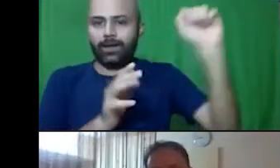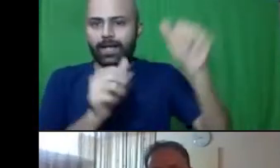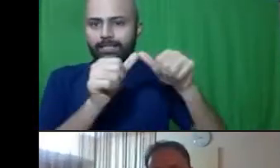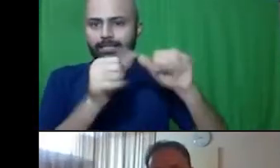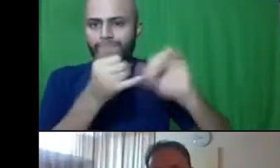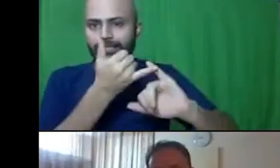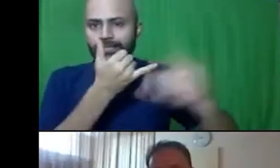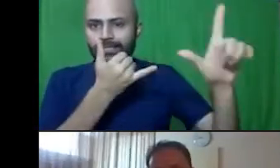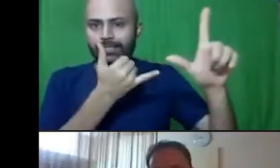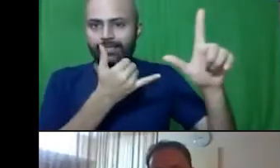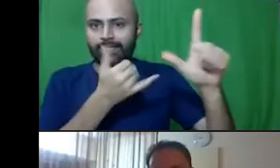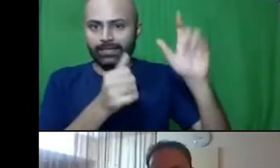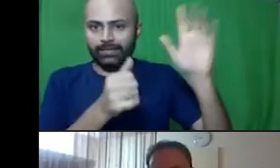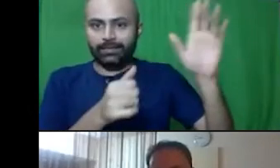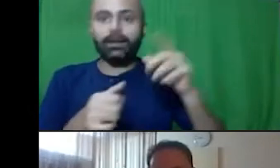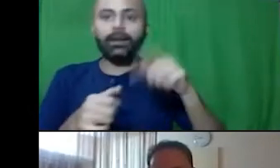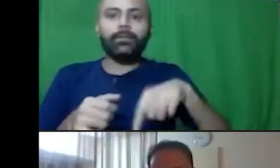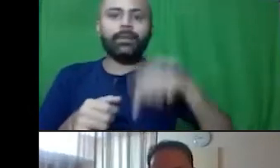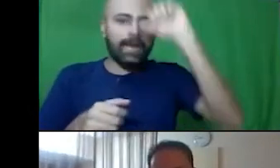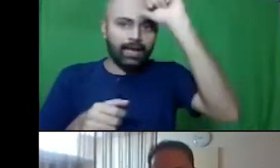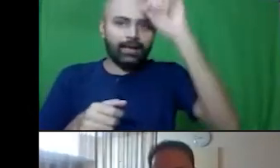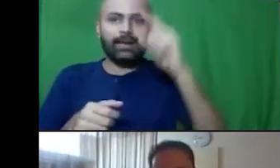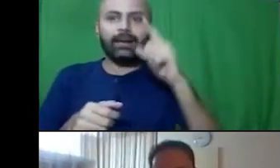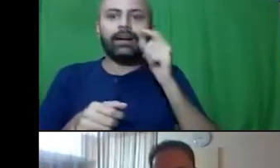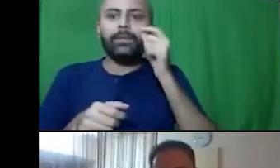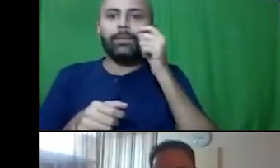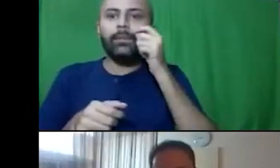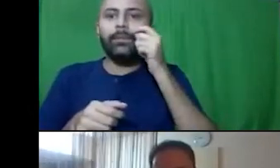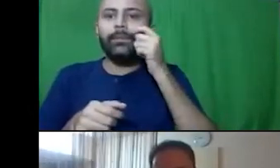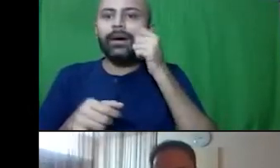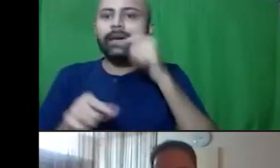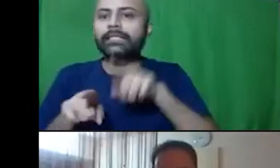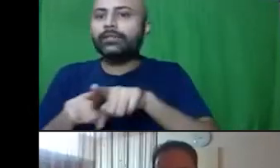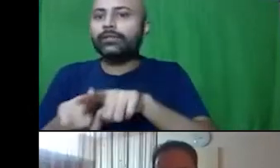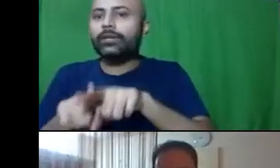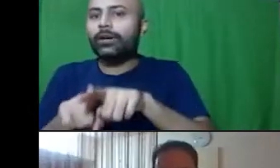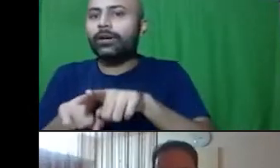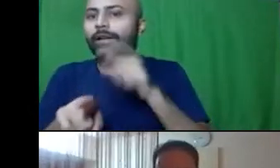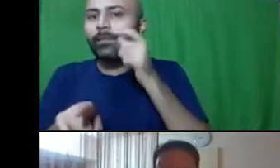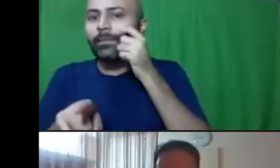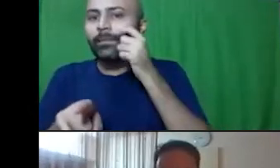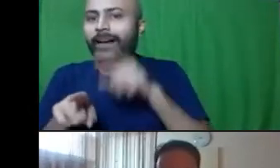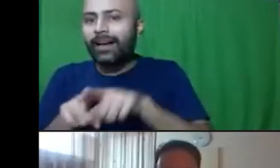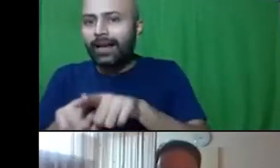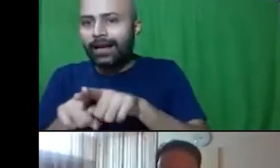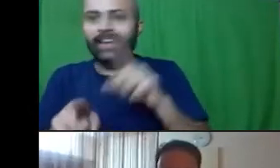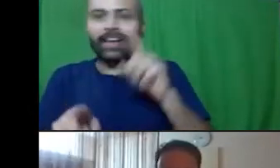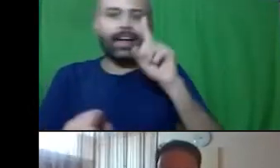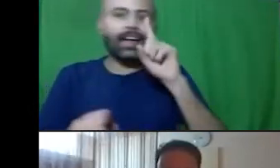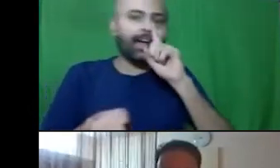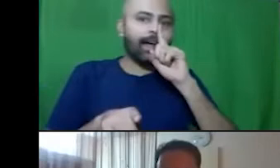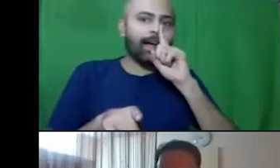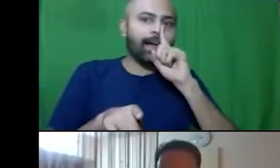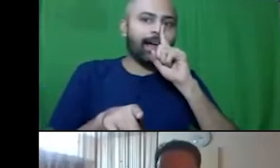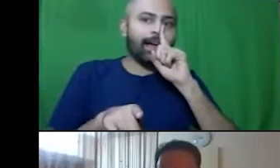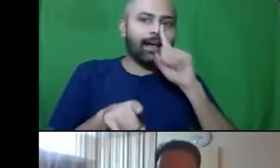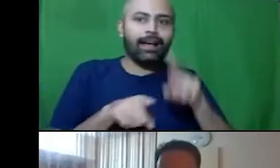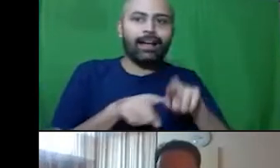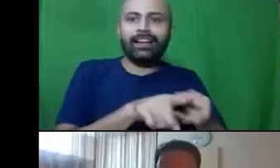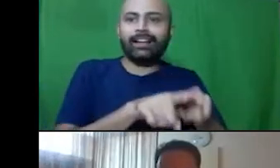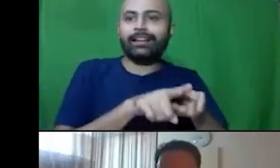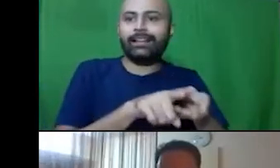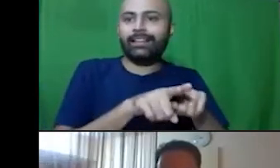So this is the American Sign Language. But in Indian Sign Language, we say girl and